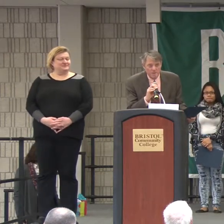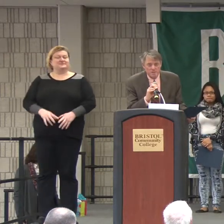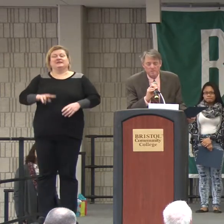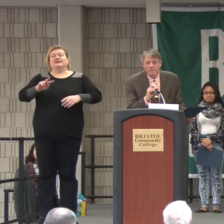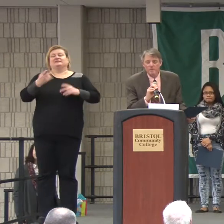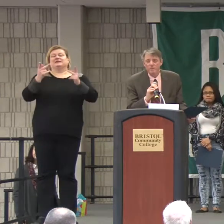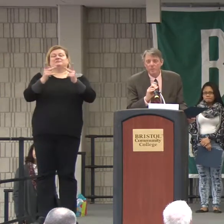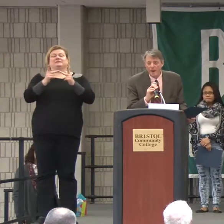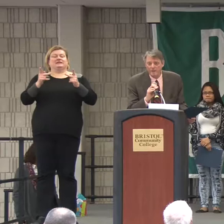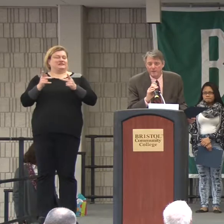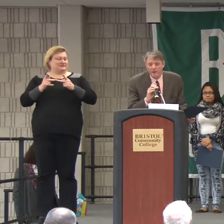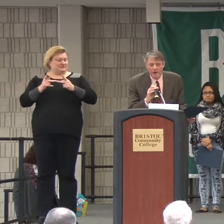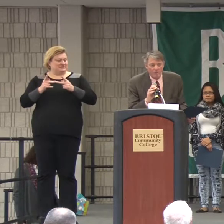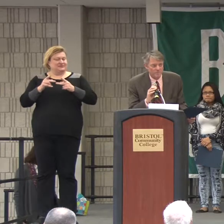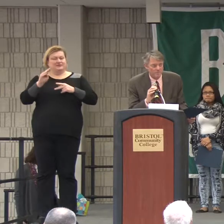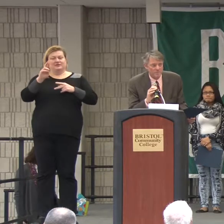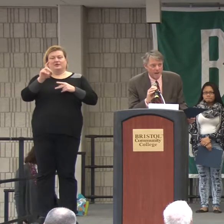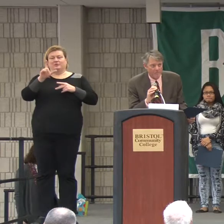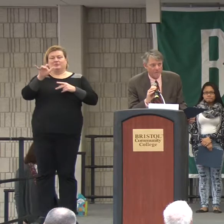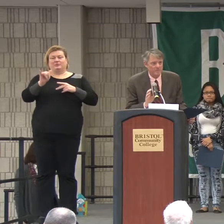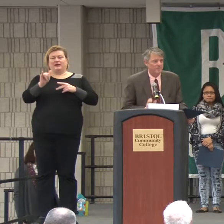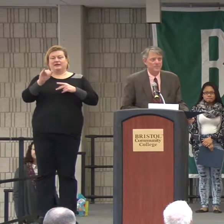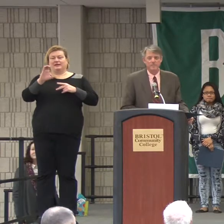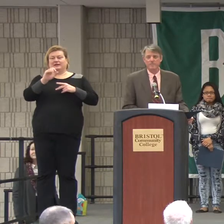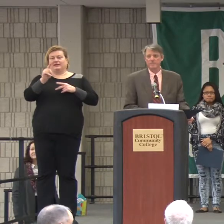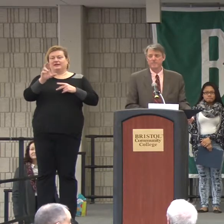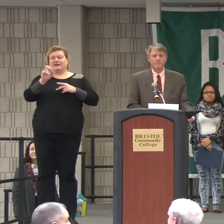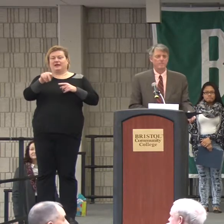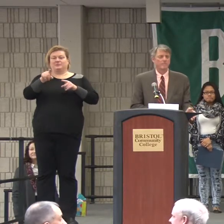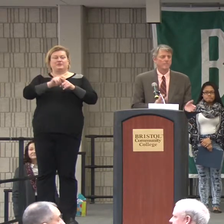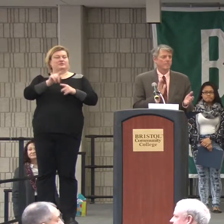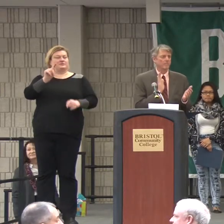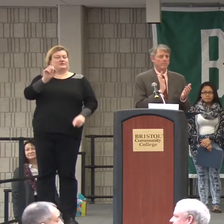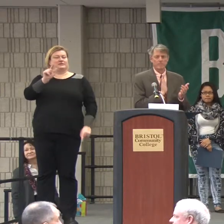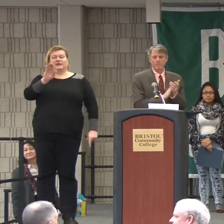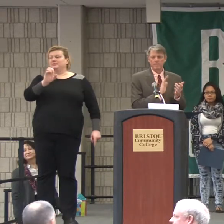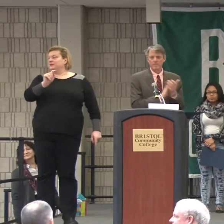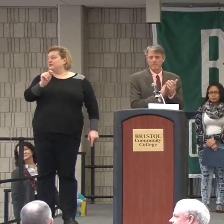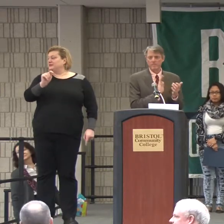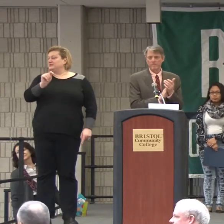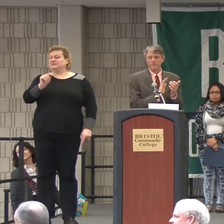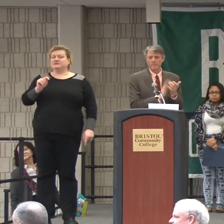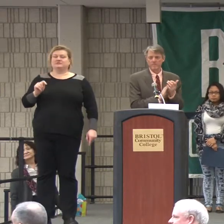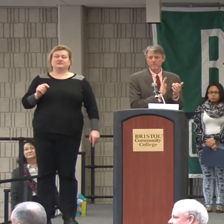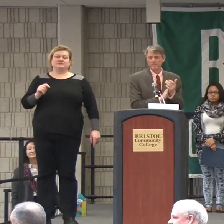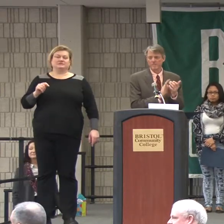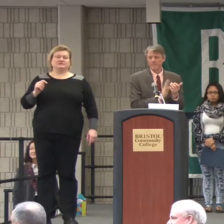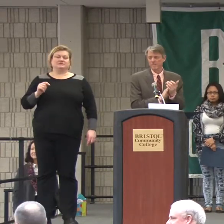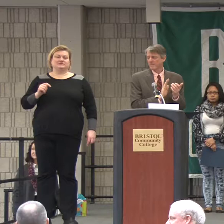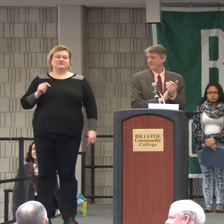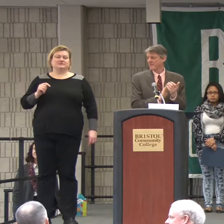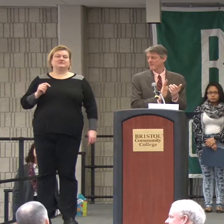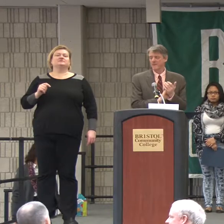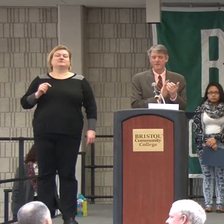Second place, Bradley Cameron from Talbot.